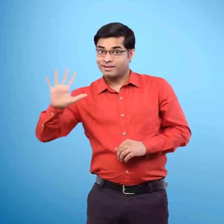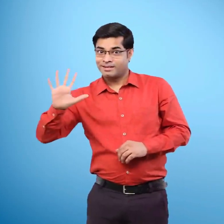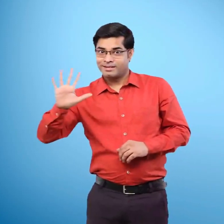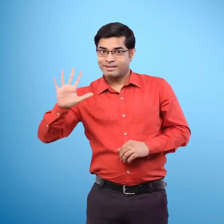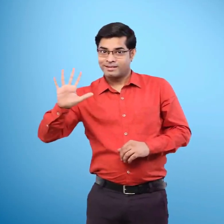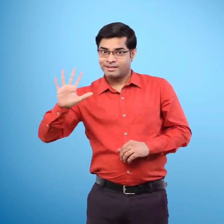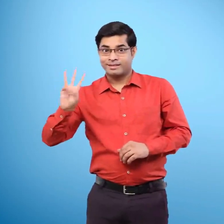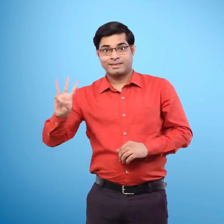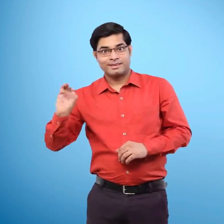25, 30,